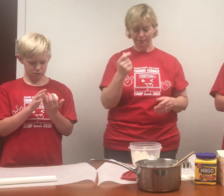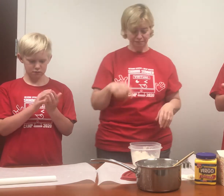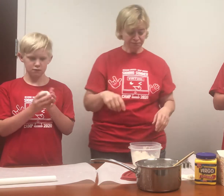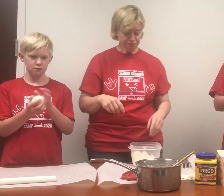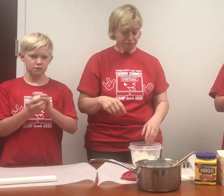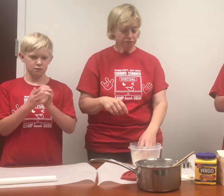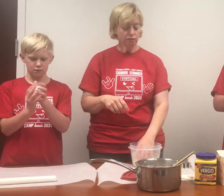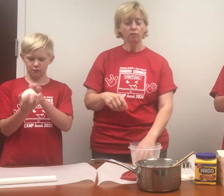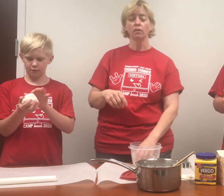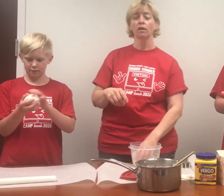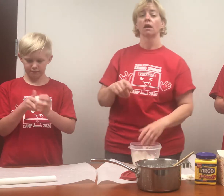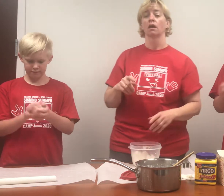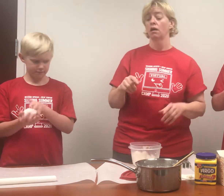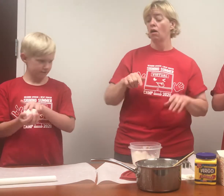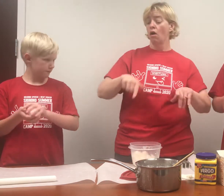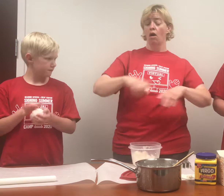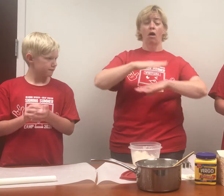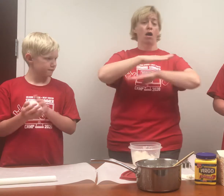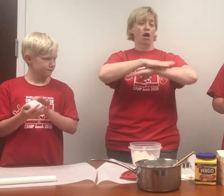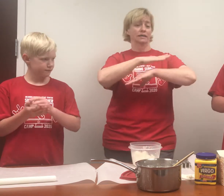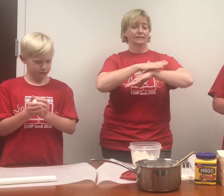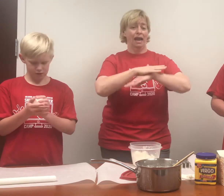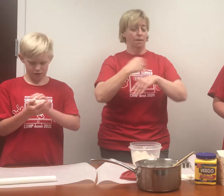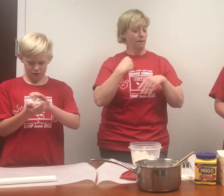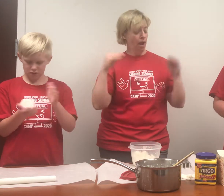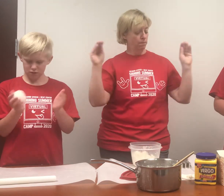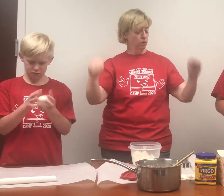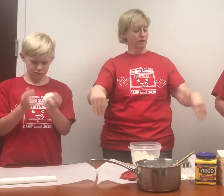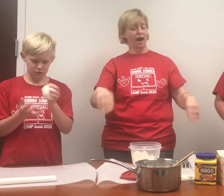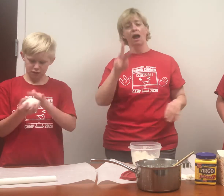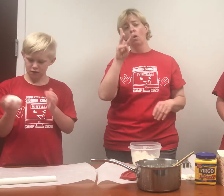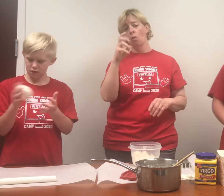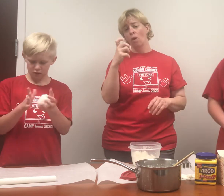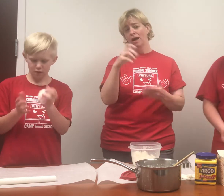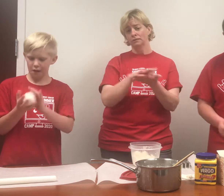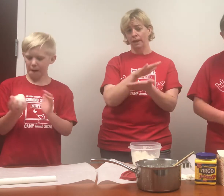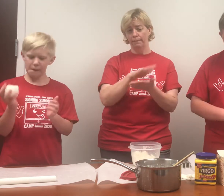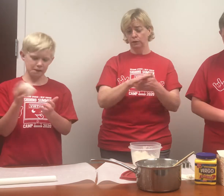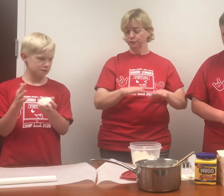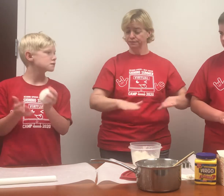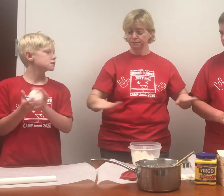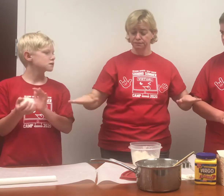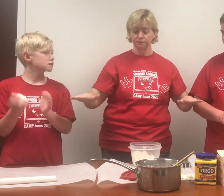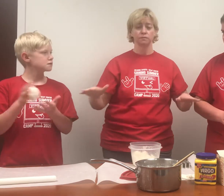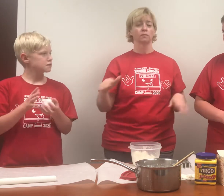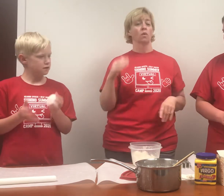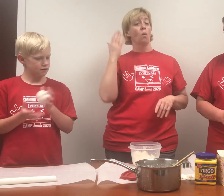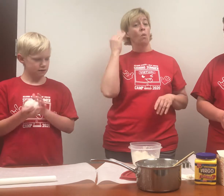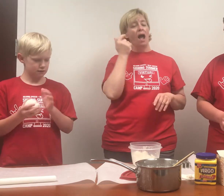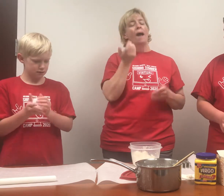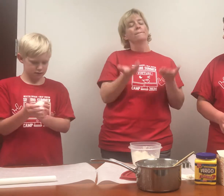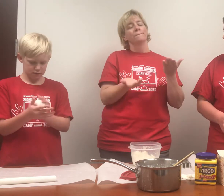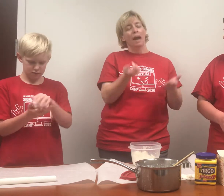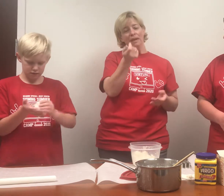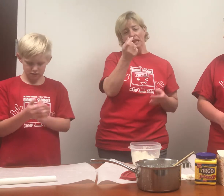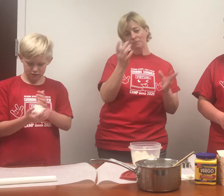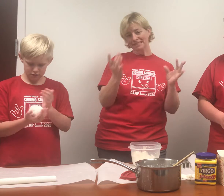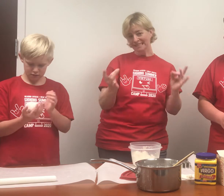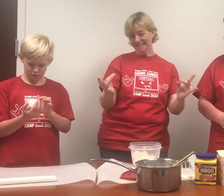so let it cool off a little bit. On the table, I have some wax paper down. It